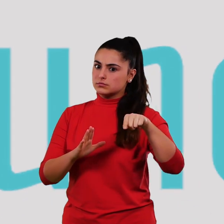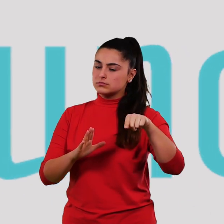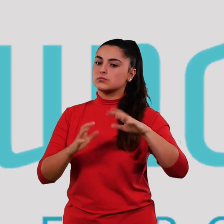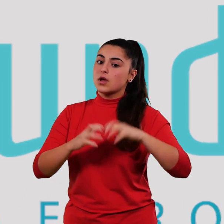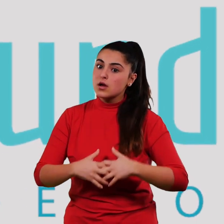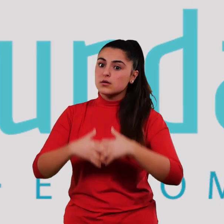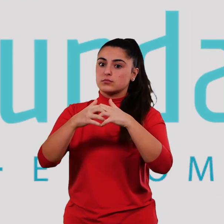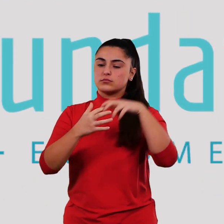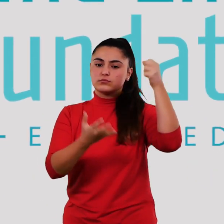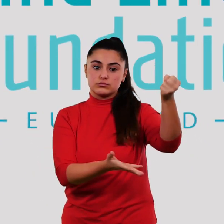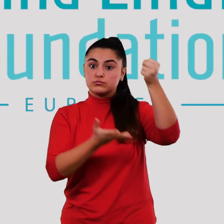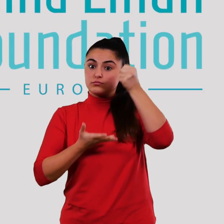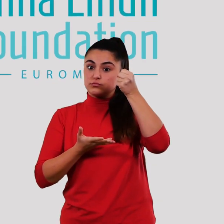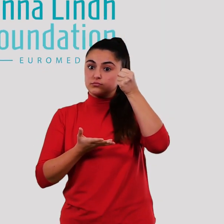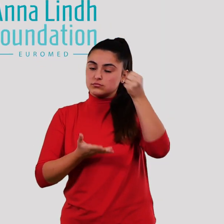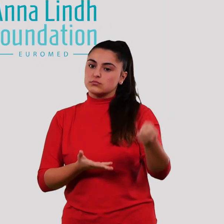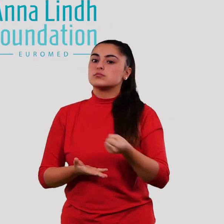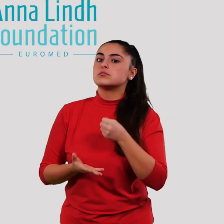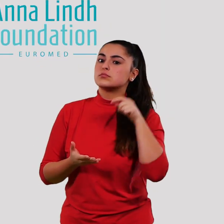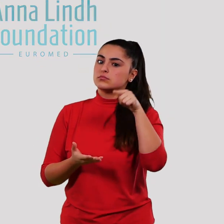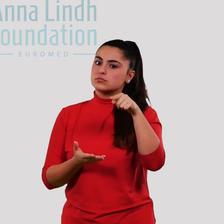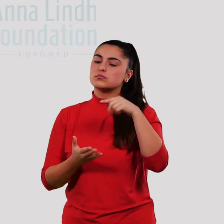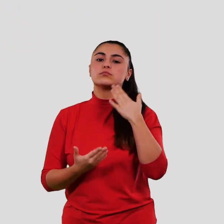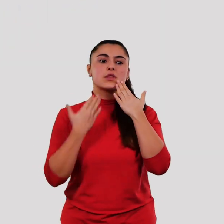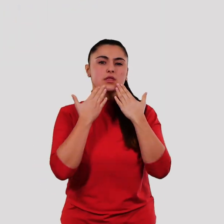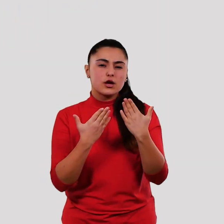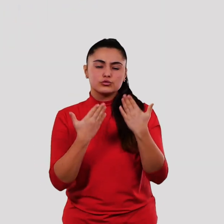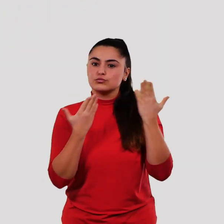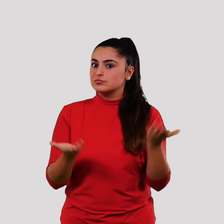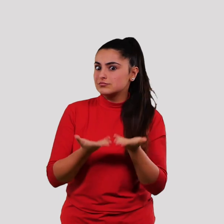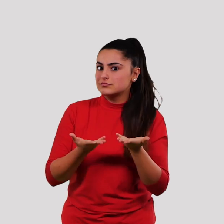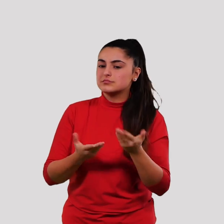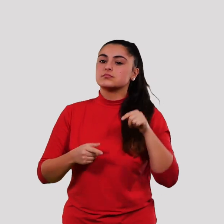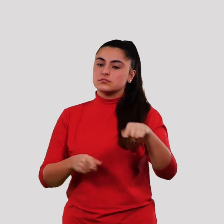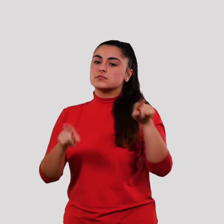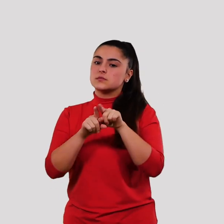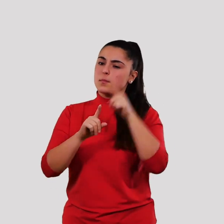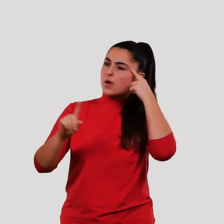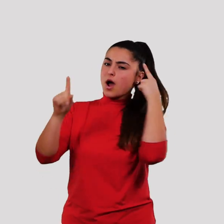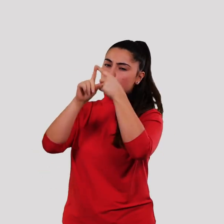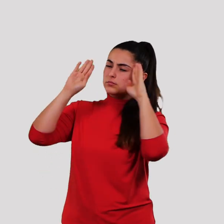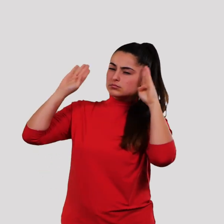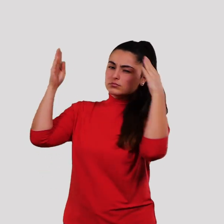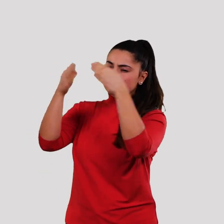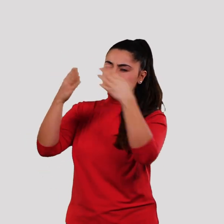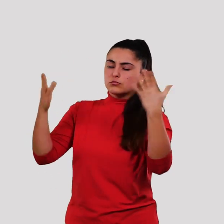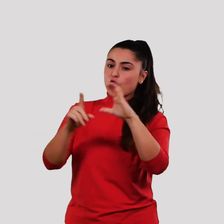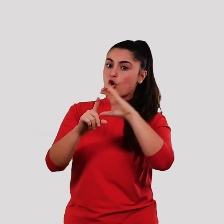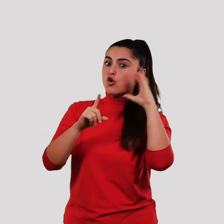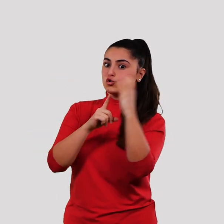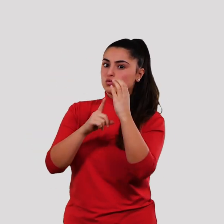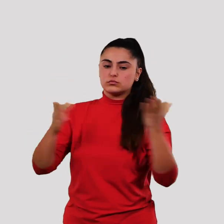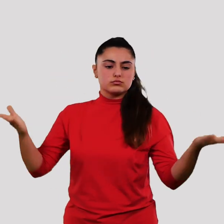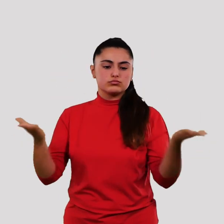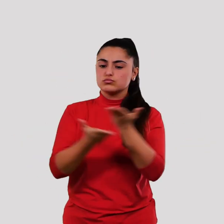Foundation for Dialogue Between Cultures. Our project partners are three